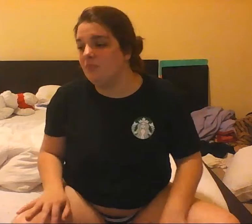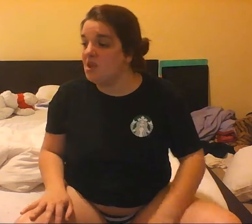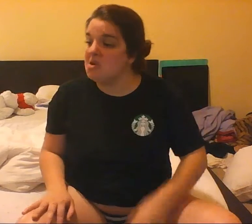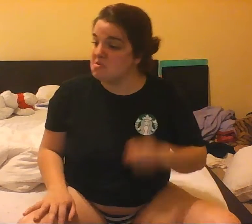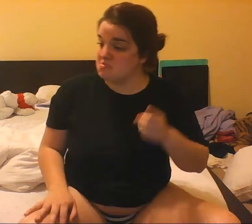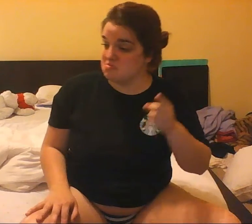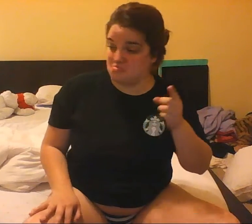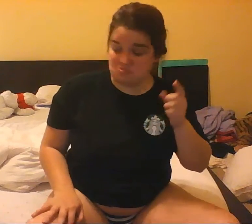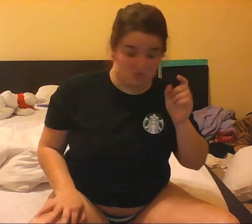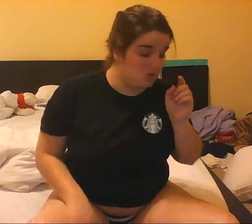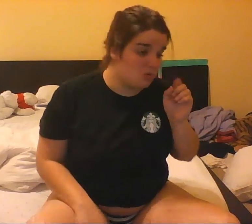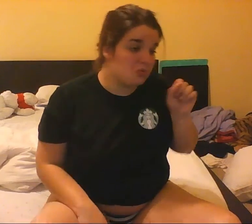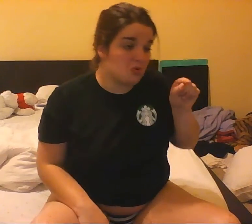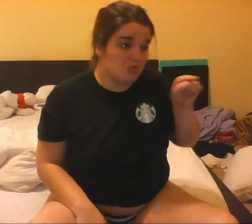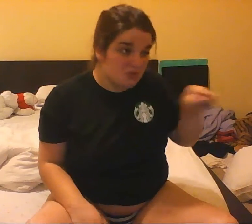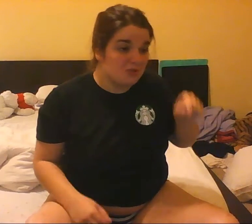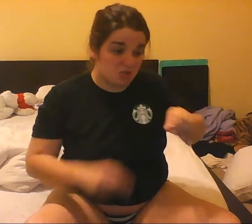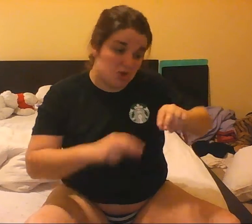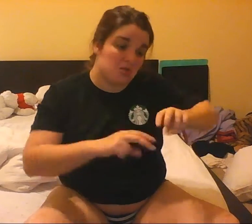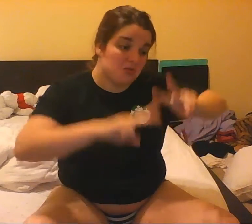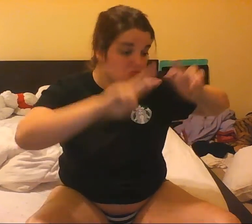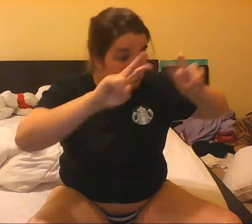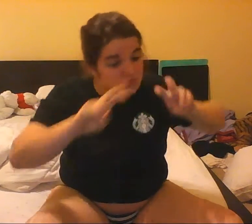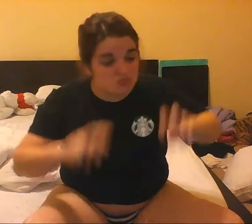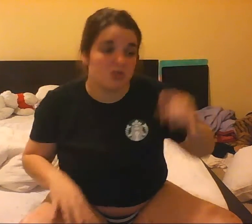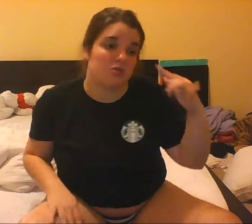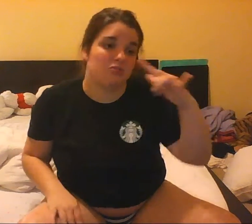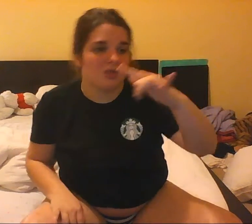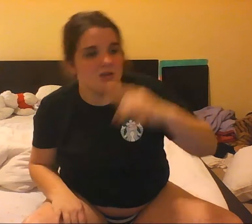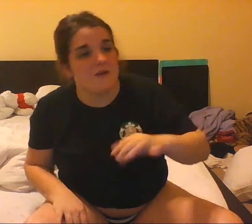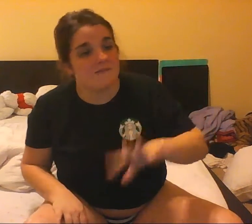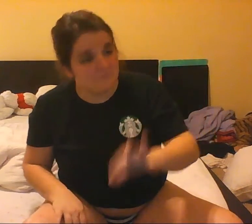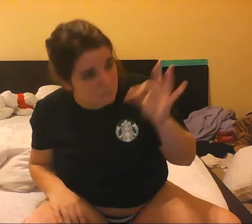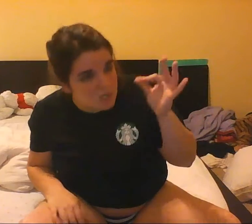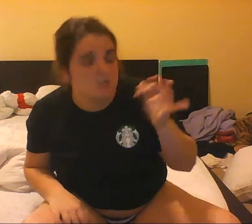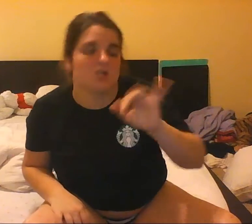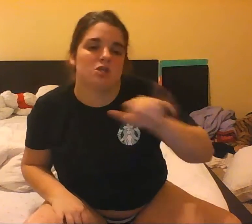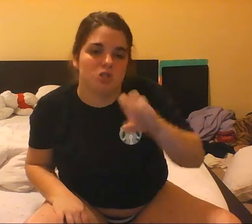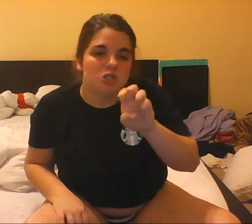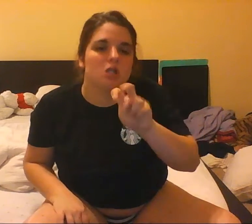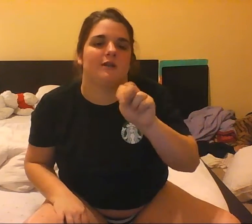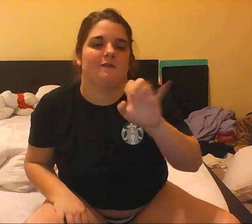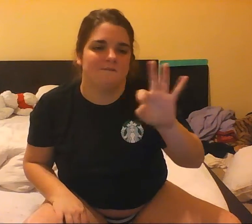information about them, data about them. And he finds Jennifer Lawrence's character, who's an author, and he goes through all of